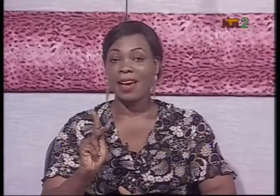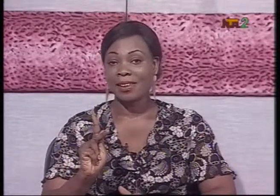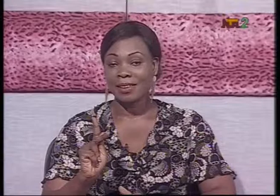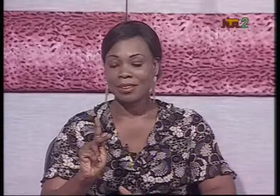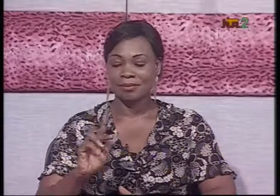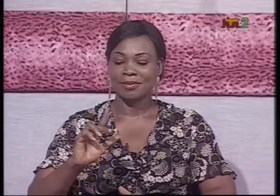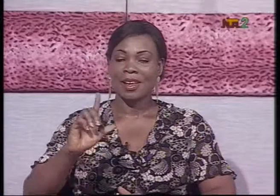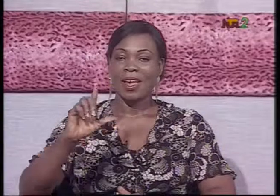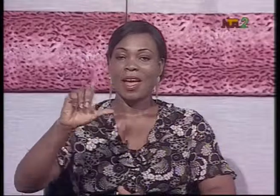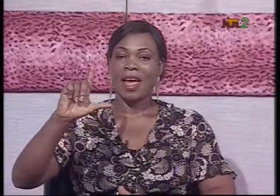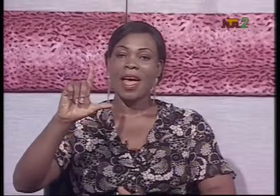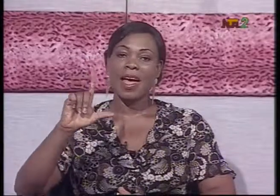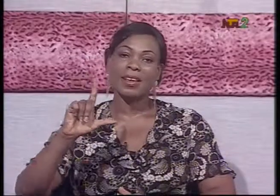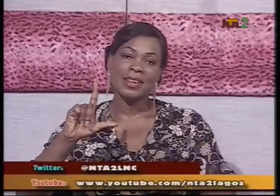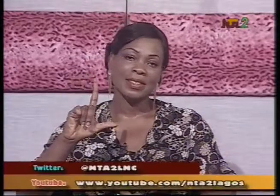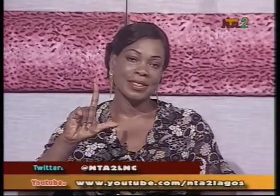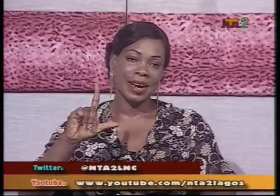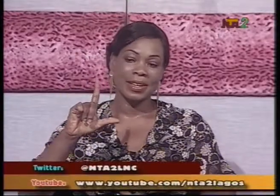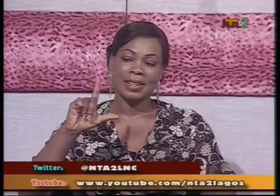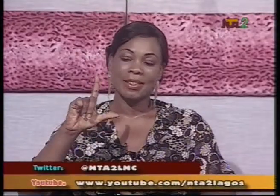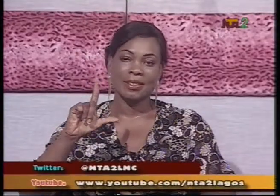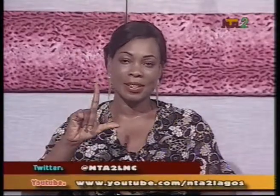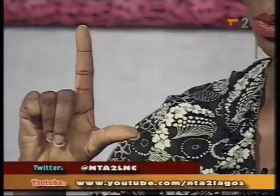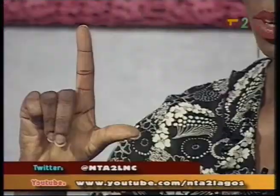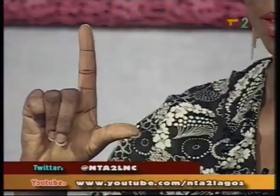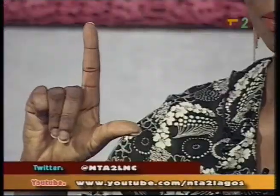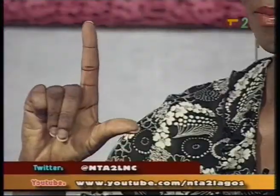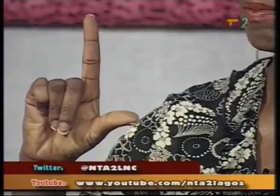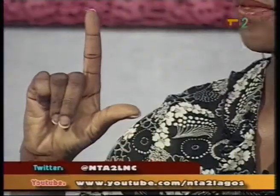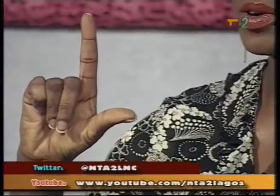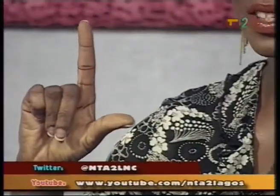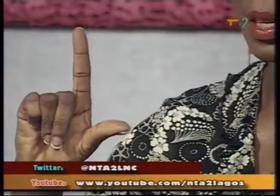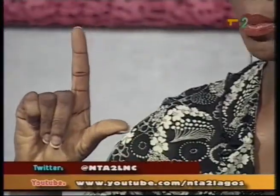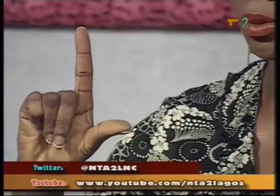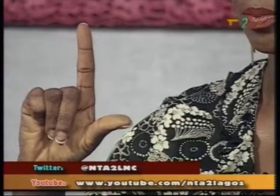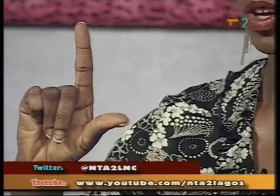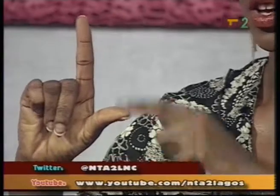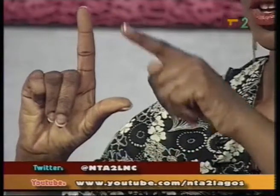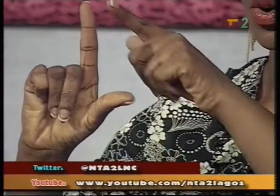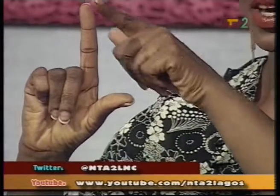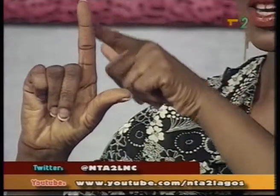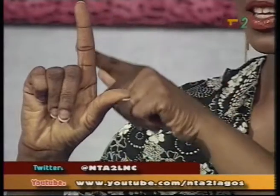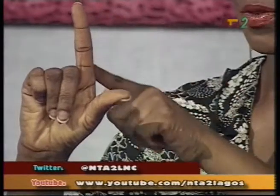I-J-K-L. L is signed this way. Very simple. Your index